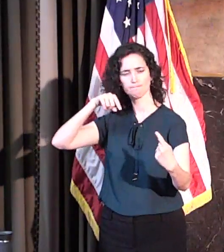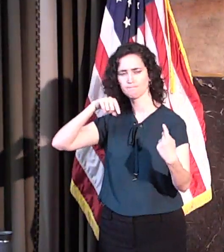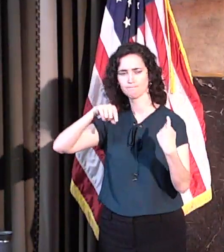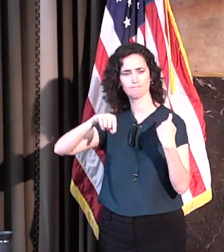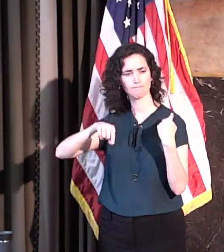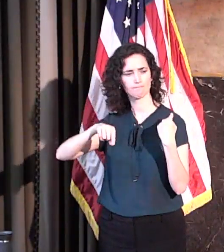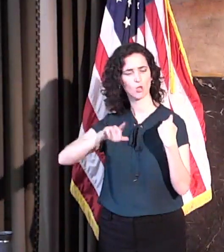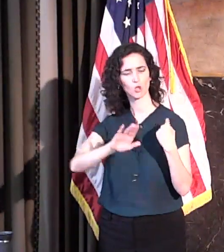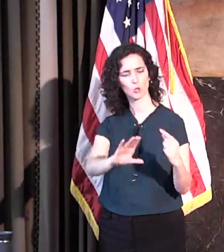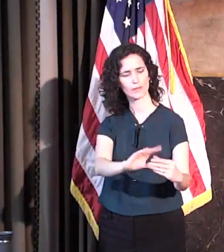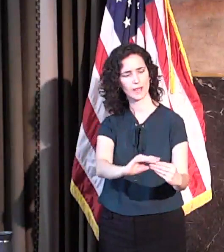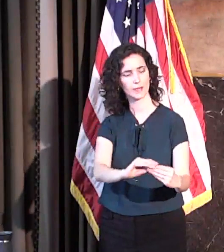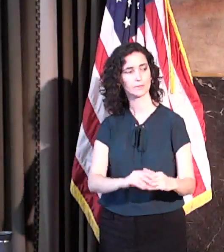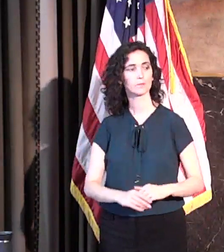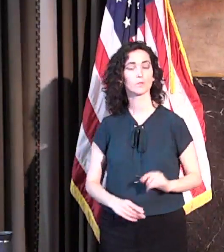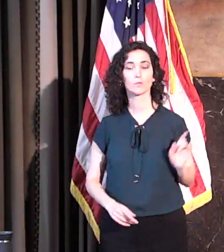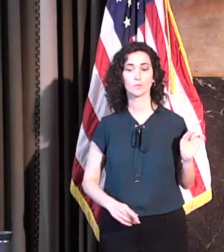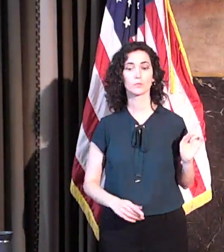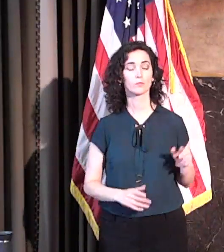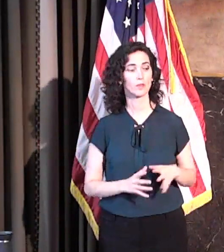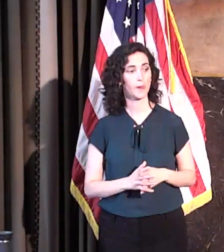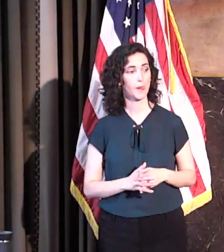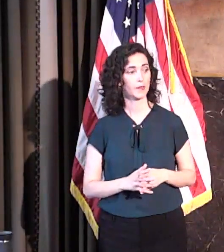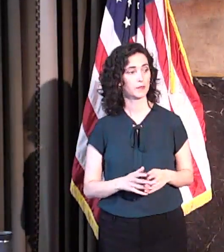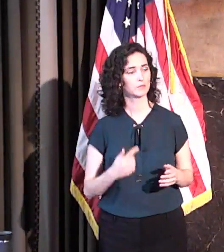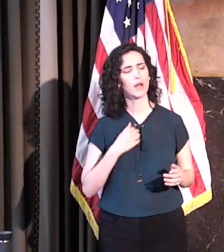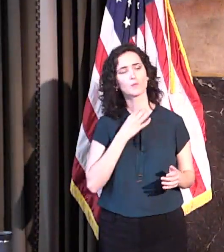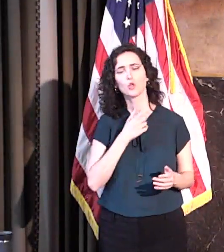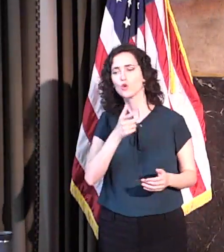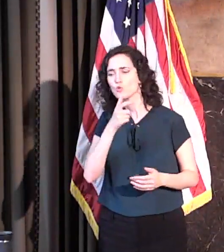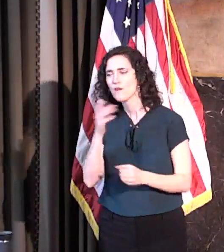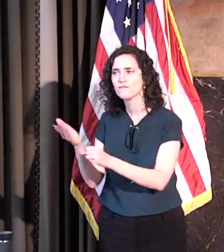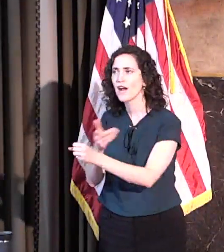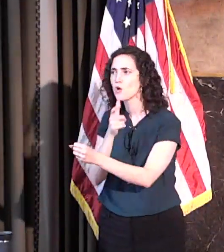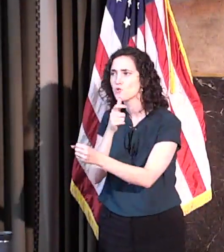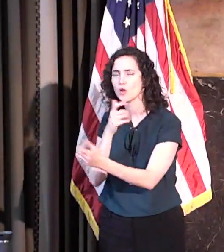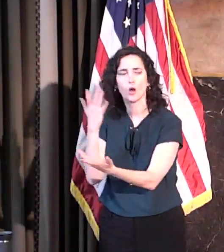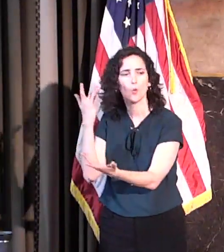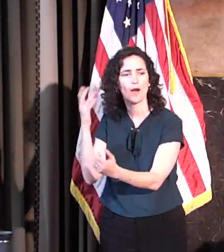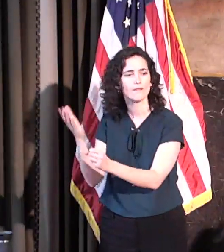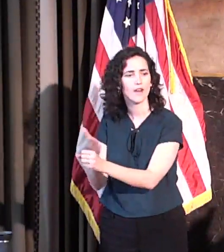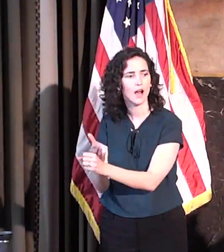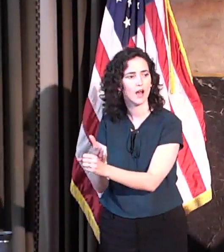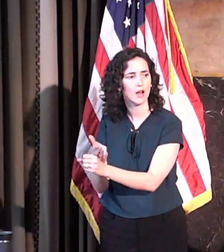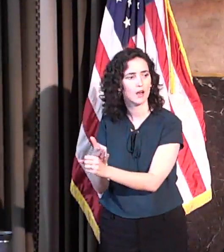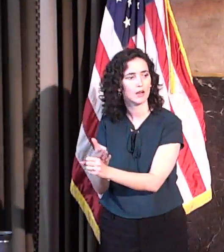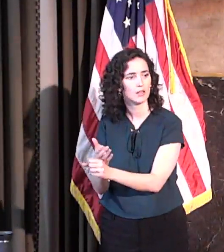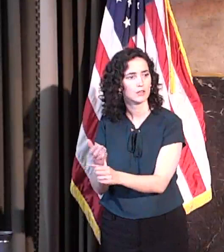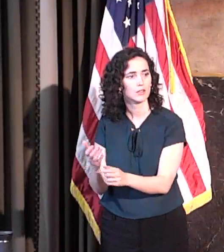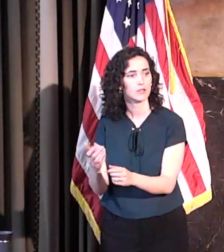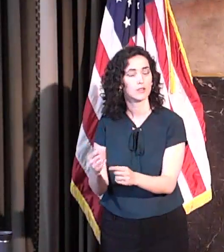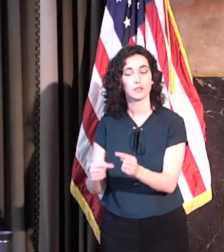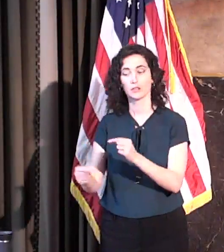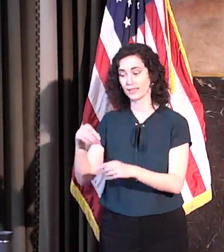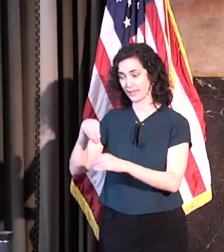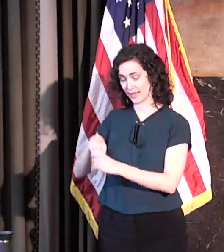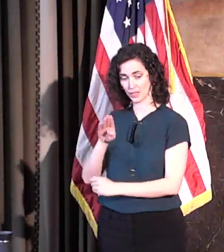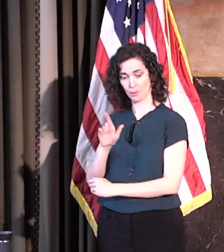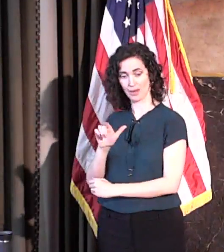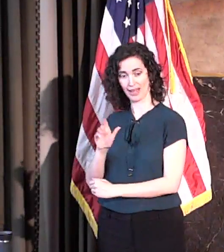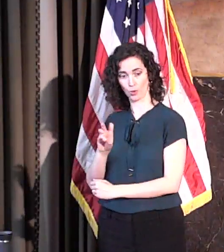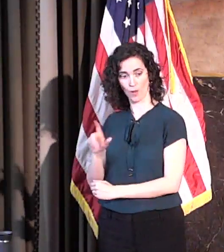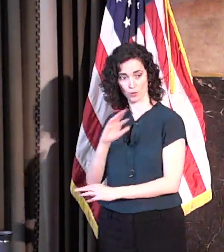with them. I would be interested to know who they want fired and for what reason, and whether it's something that was in the Blackwell report or something